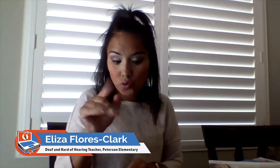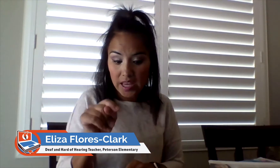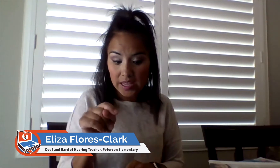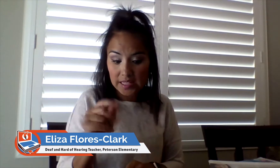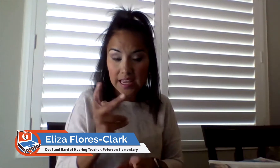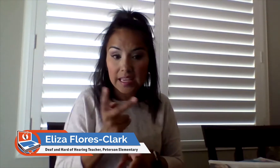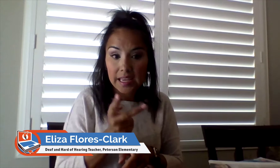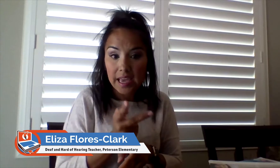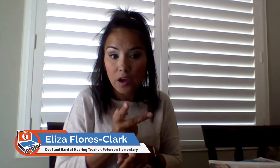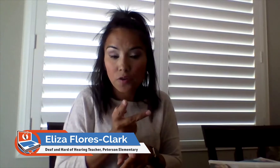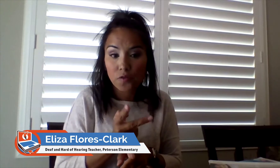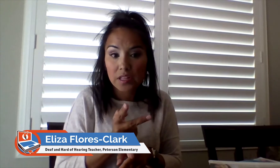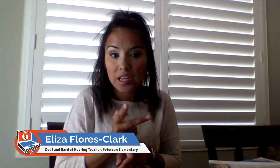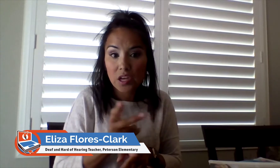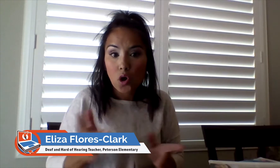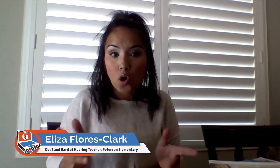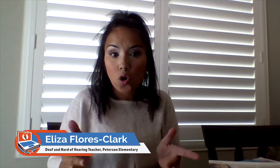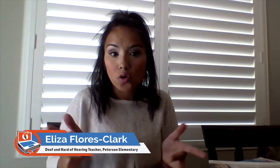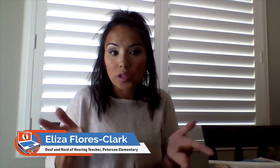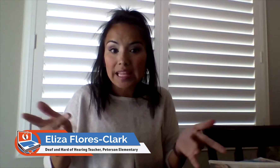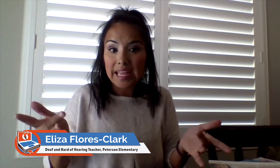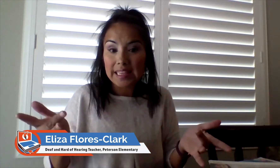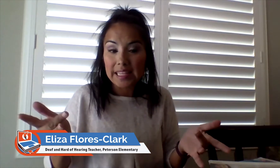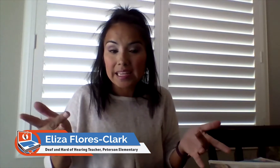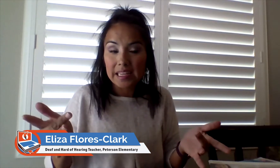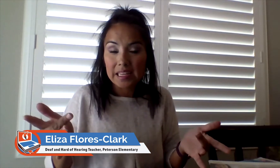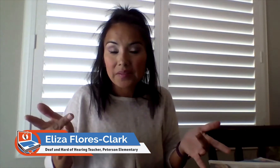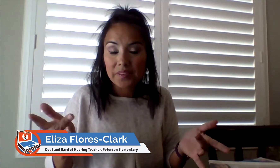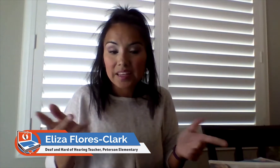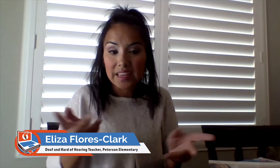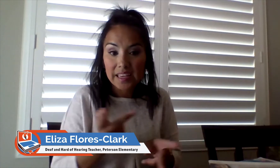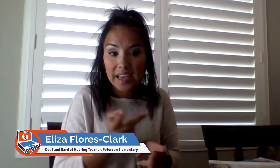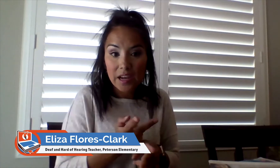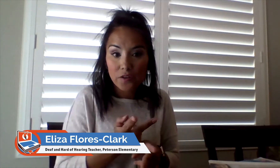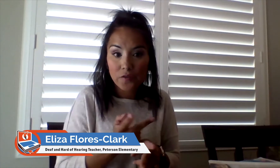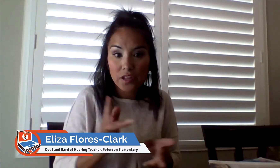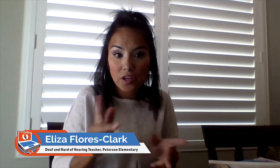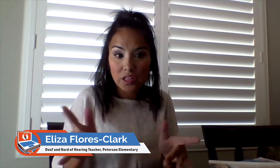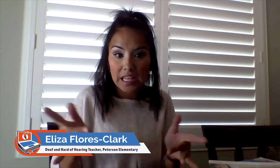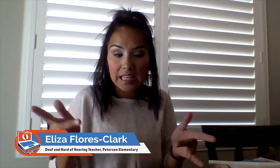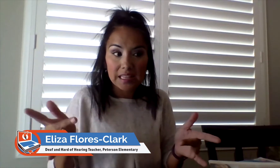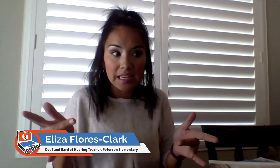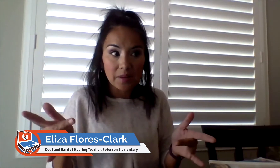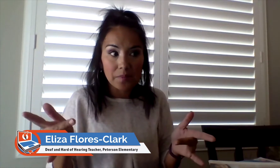it carefully or lightly. Carefully or lightly.